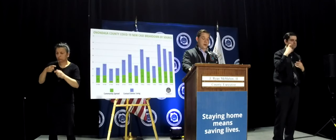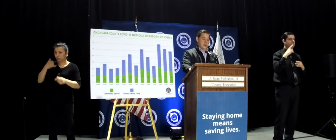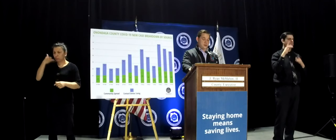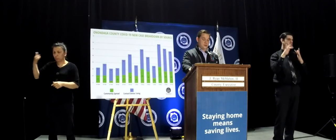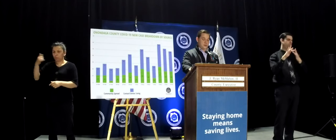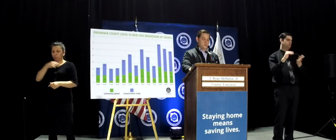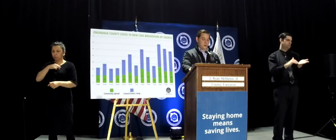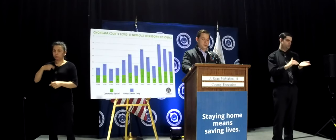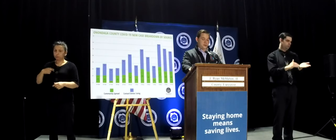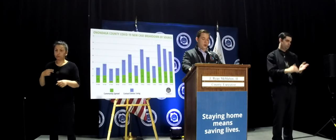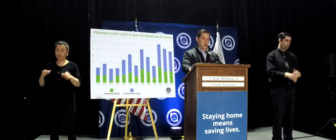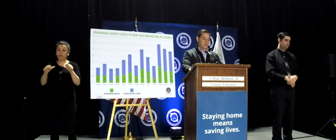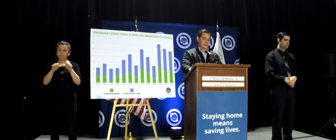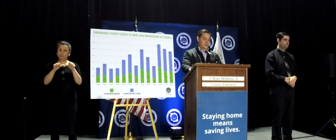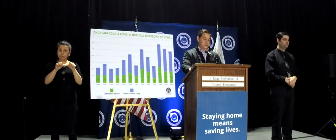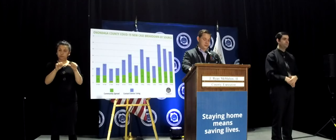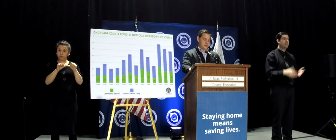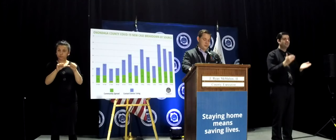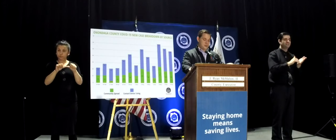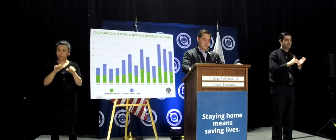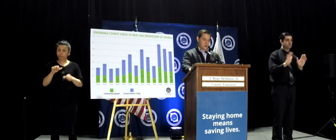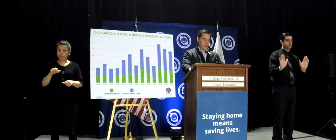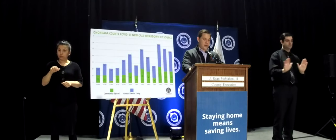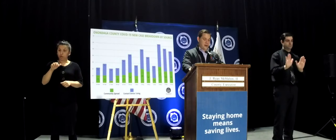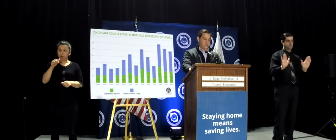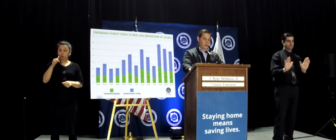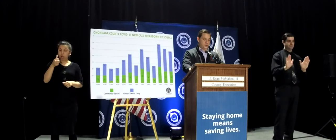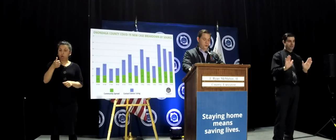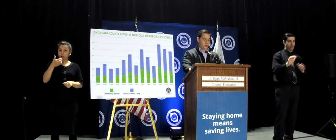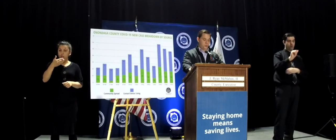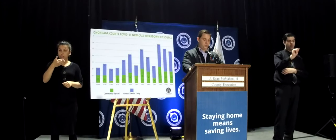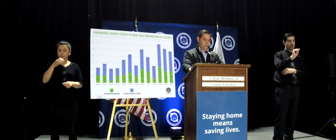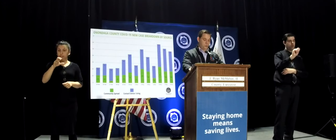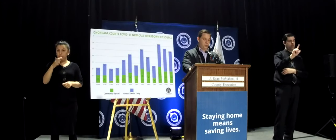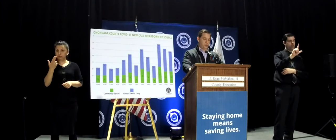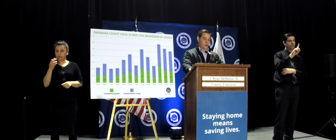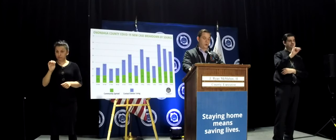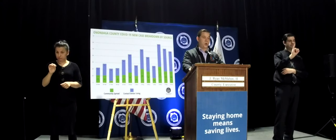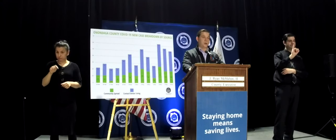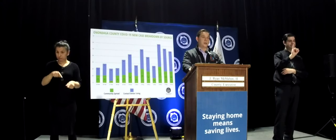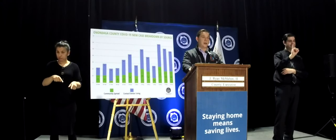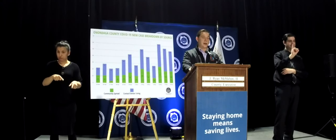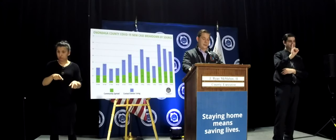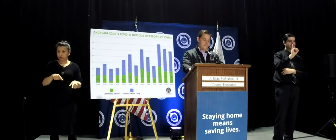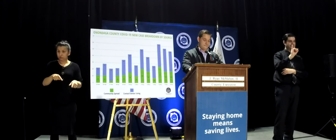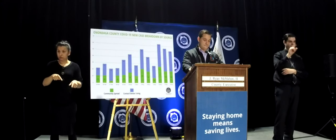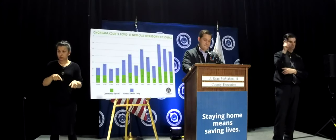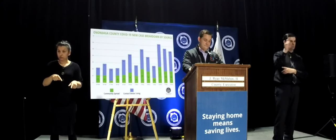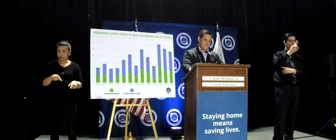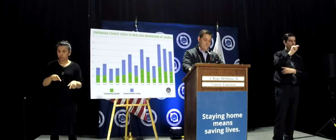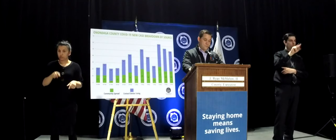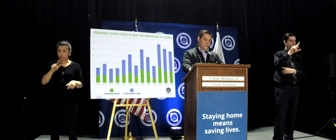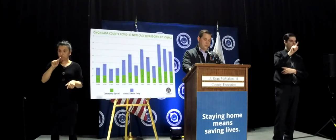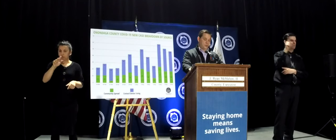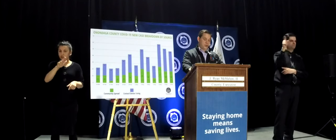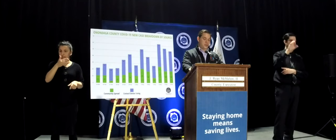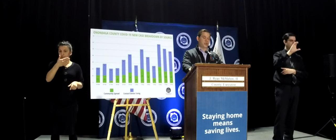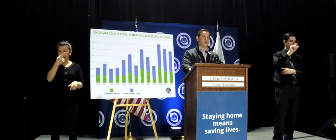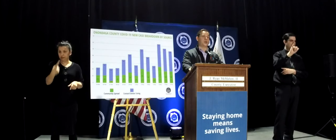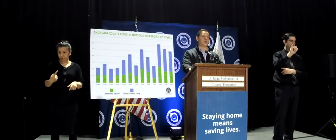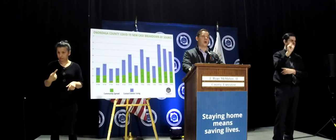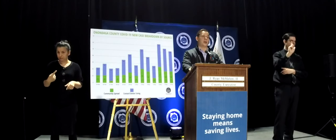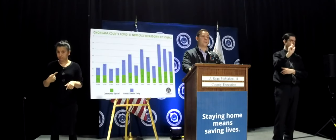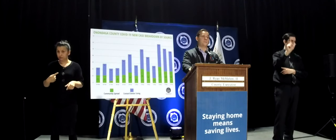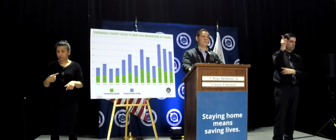On Sunday, if you were at the Aldi's, 3942 Route 31 in Clay, from 3